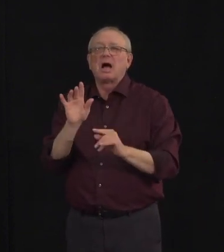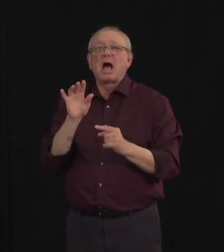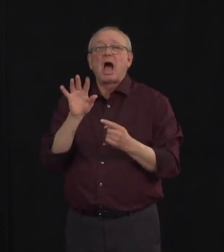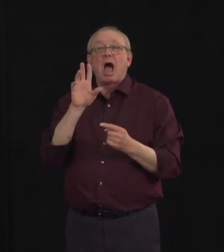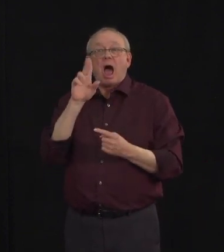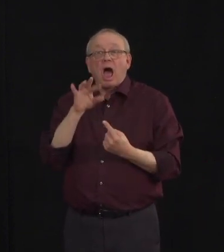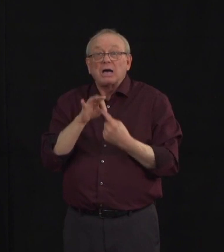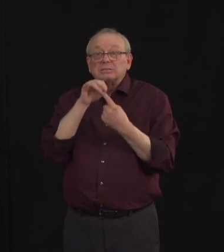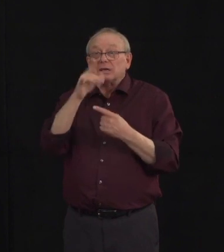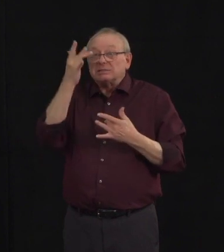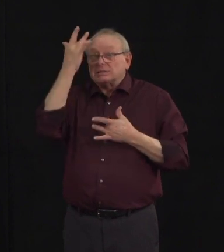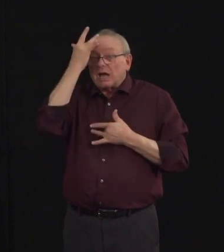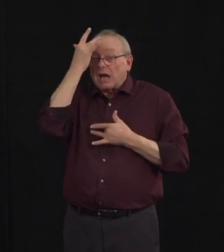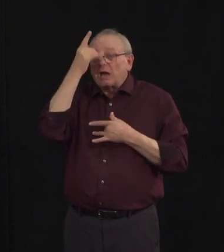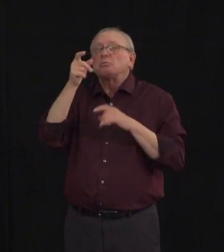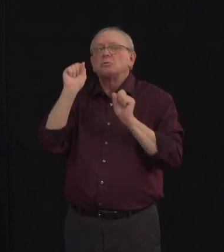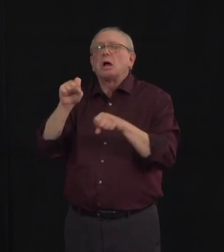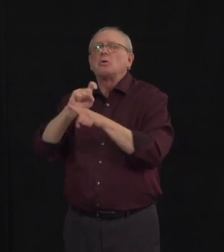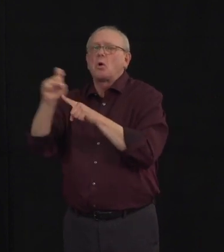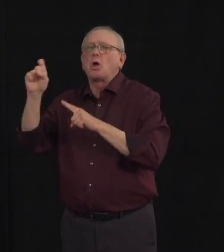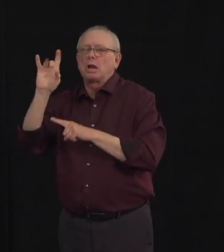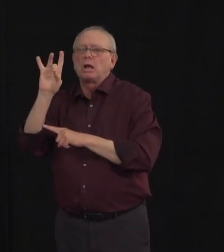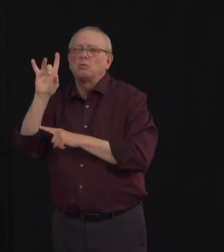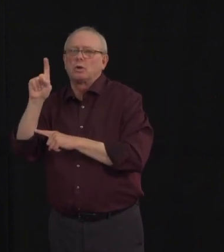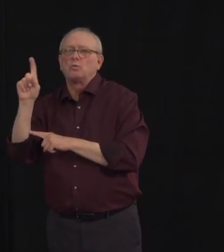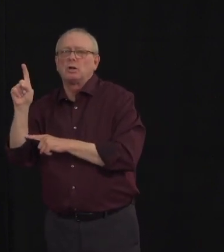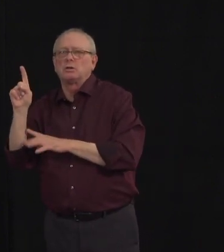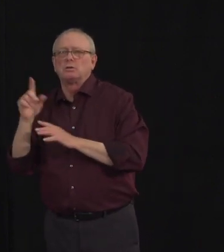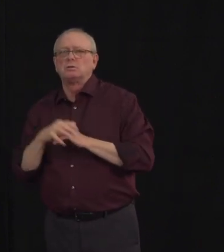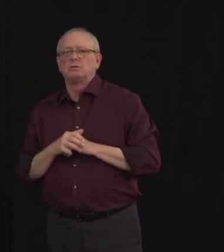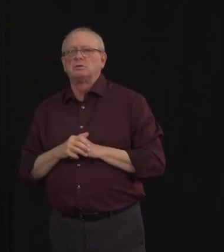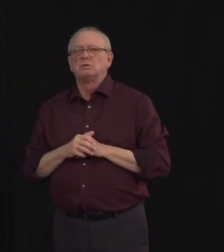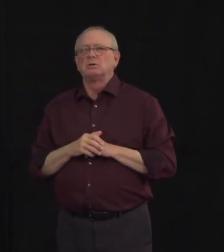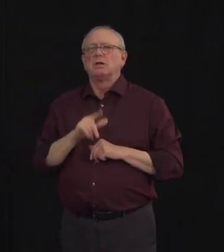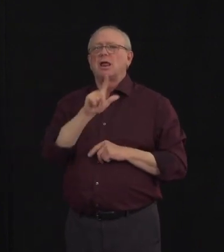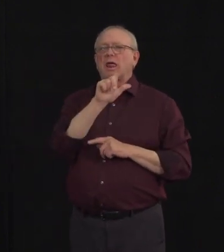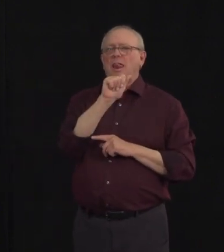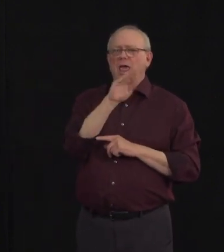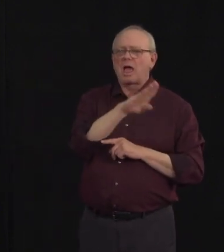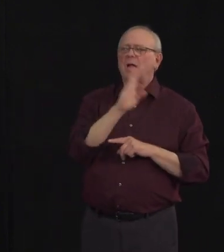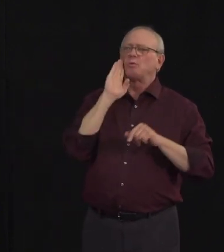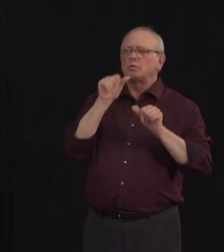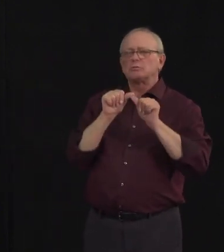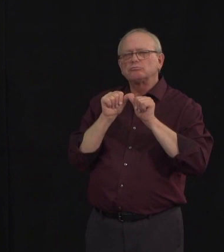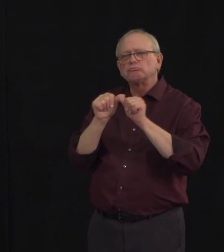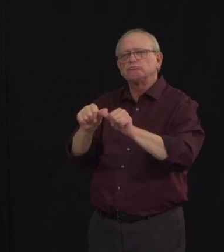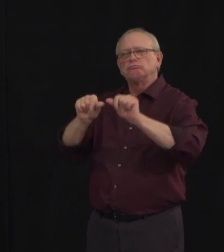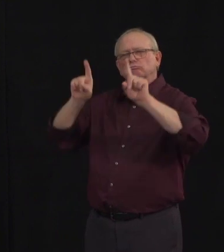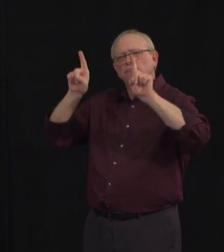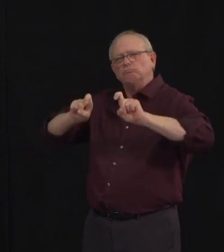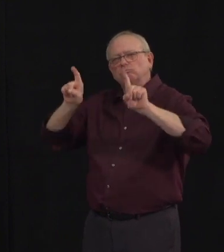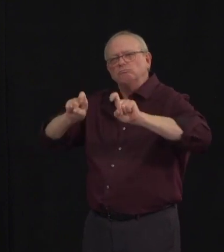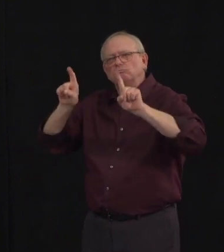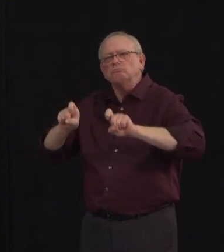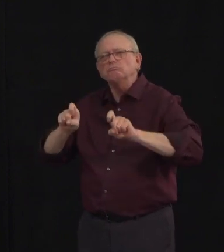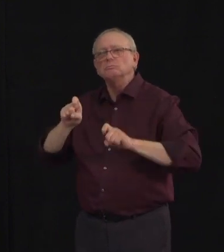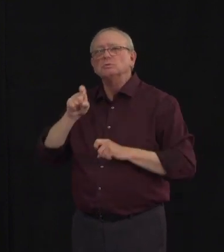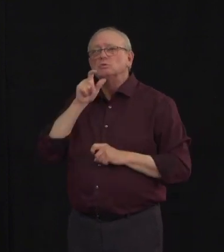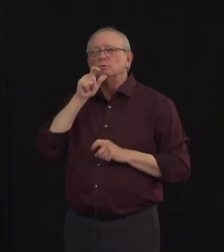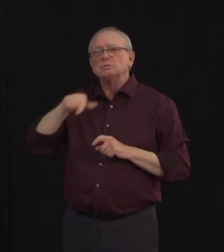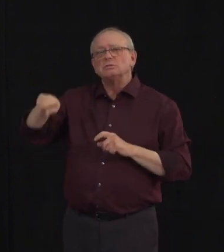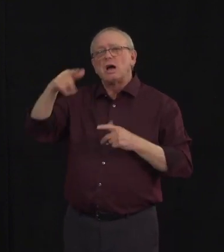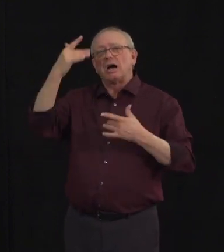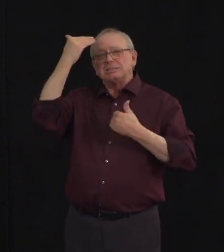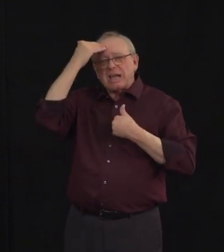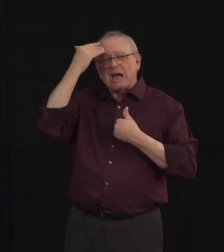priority continues to be testing those with symptoms, including our new longer list that can be found online. Testing those